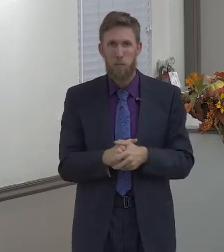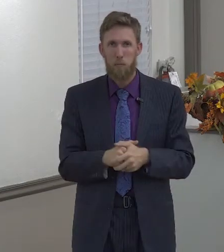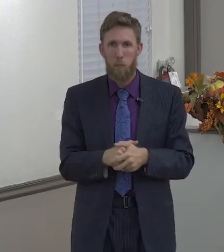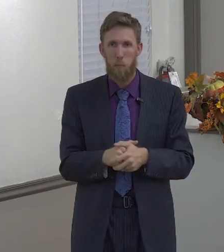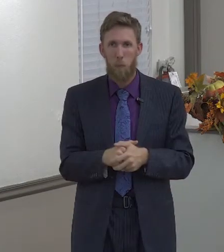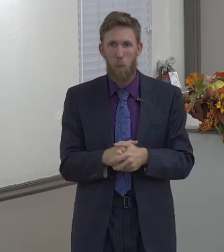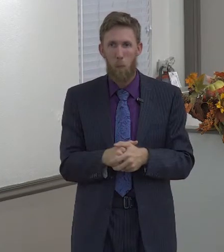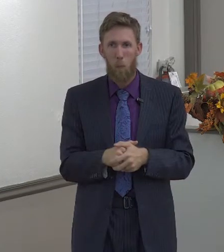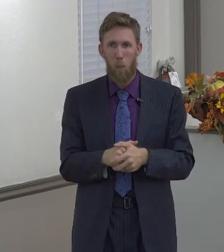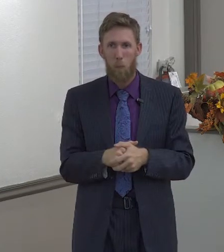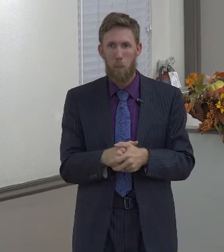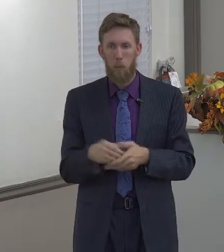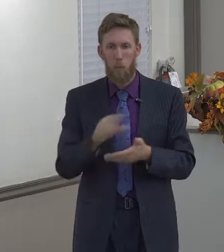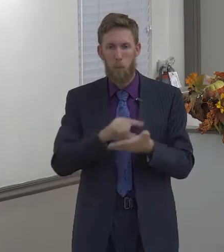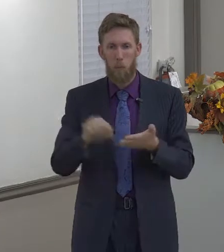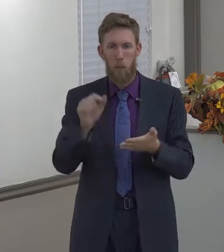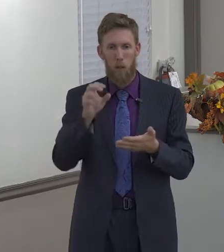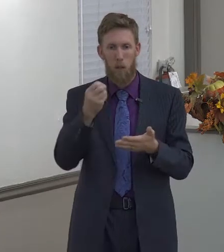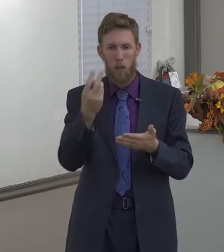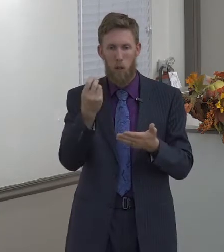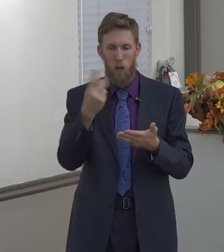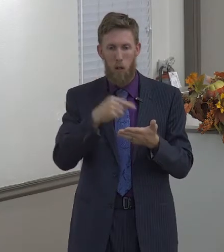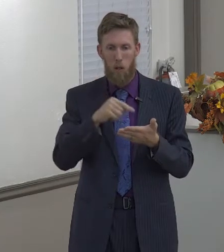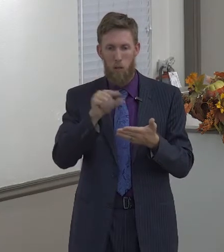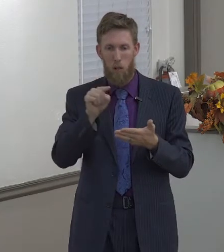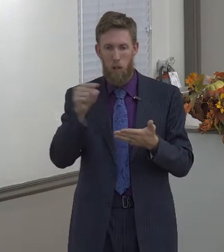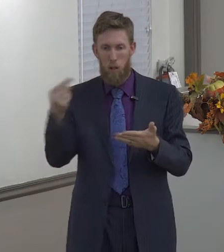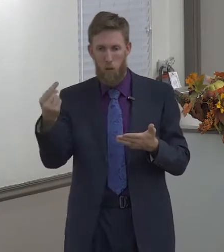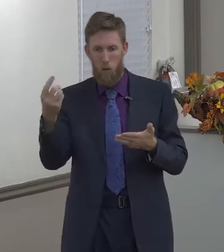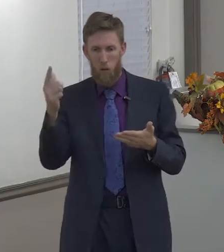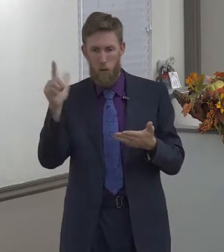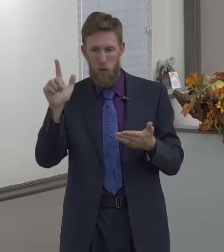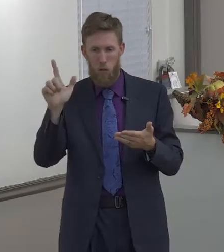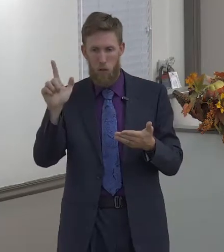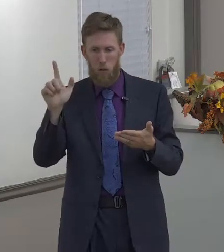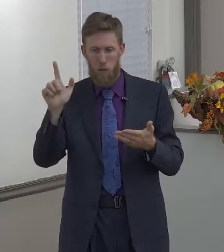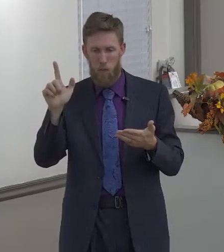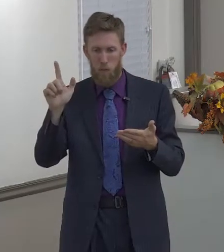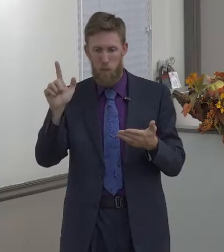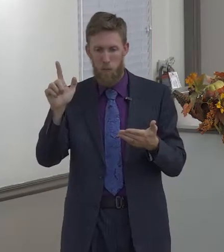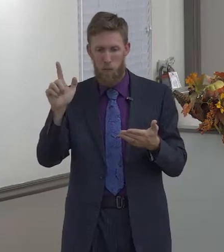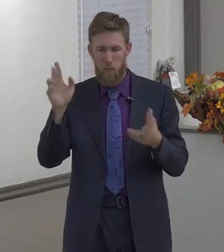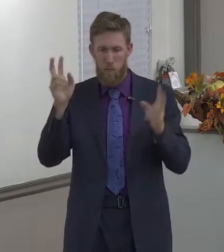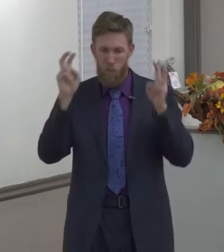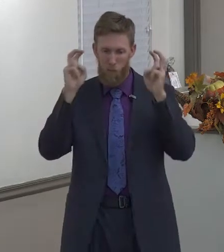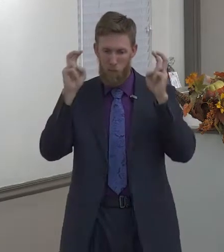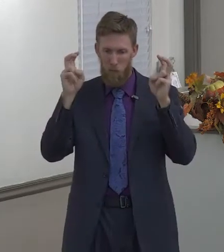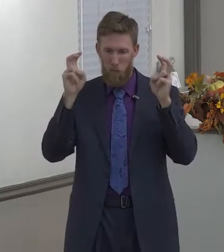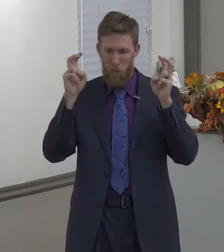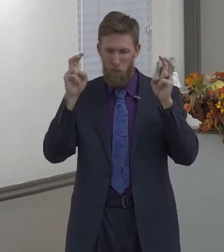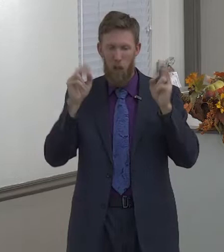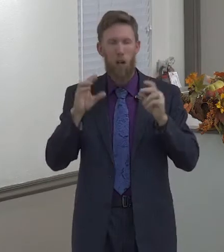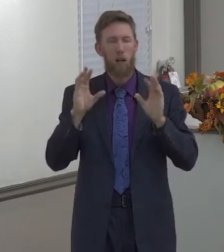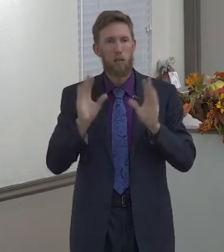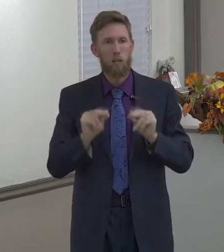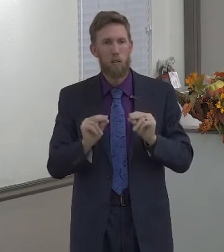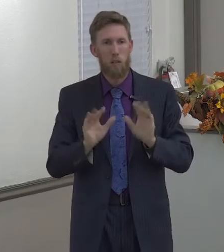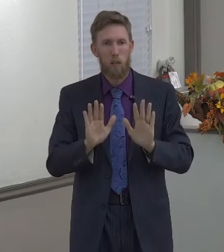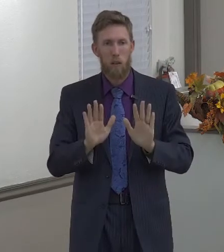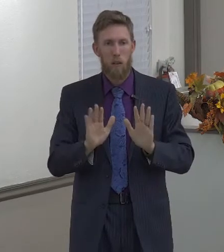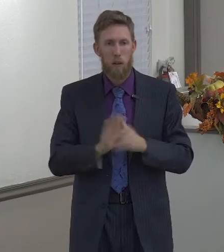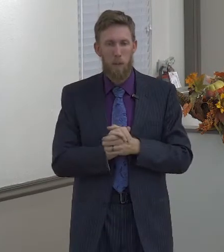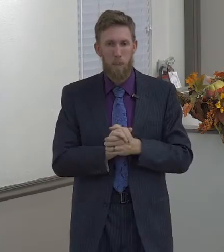Count how many times the word body is in between verses 12 and 21. I think I know how to